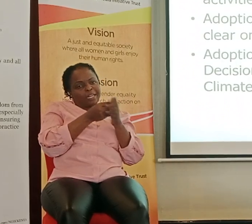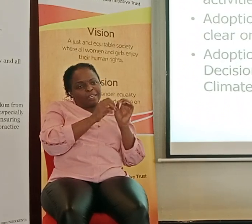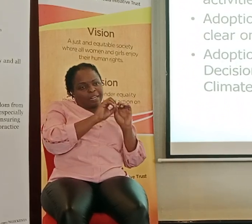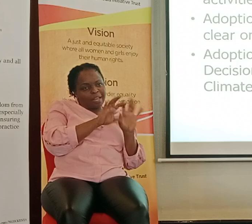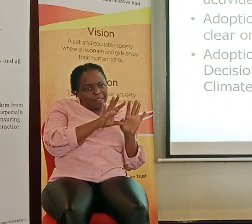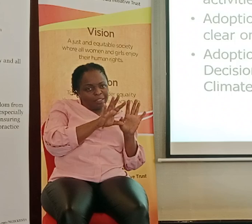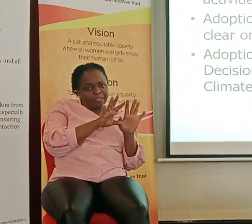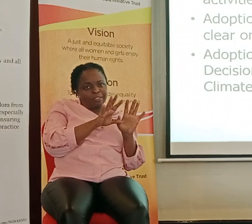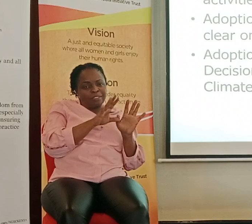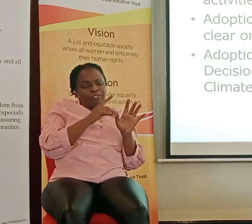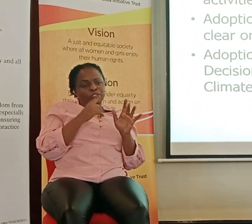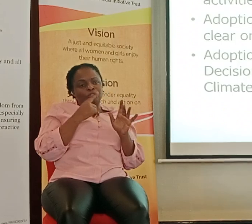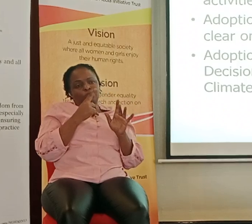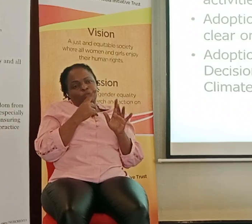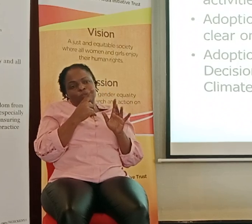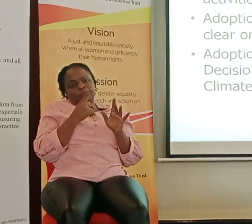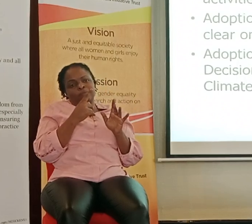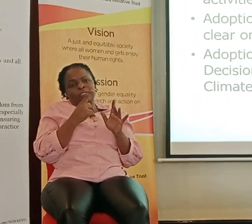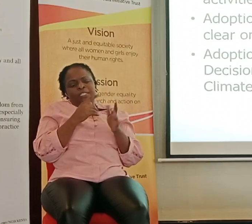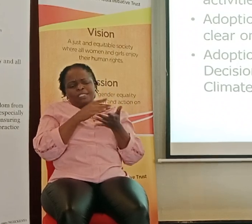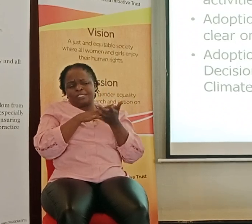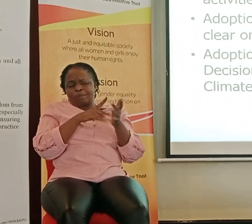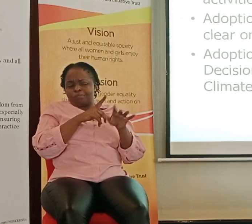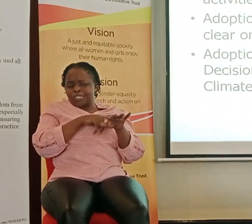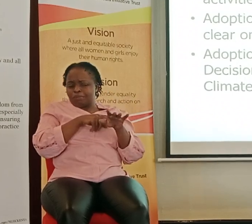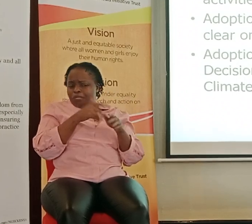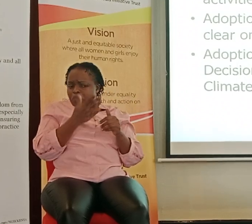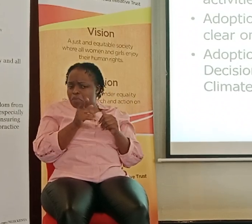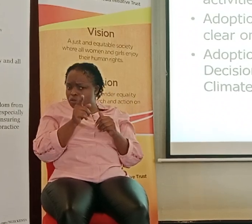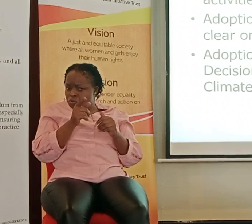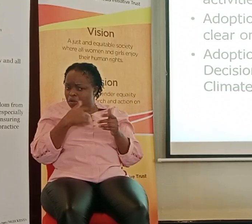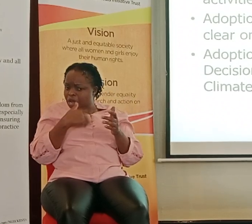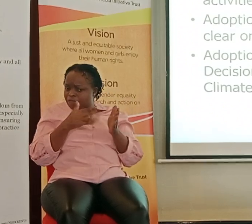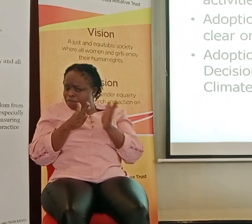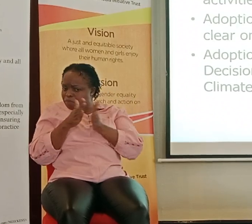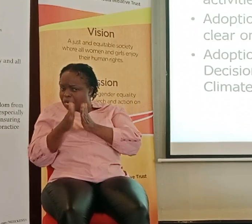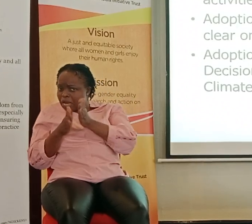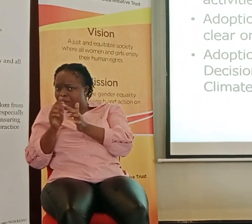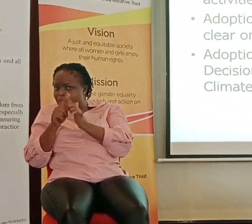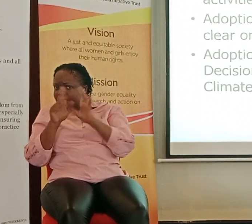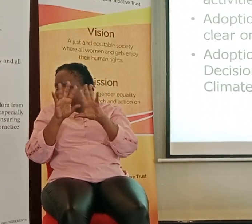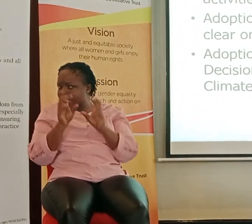the text. Yet, ushakuwa na mpango bila budget.